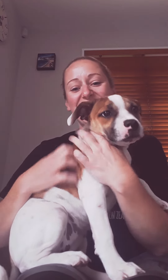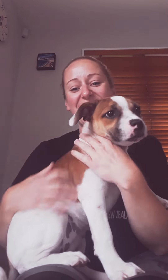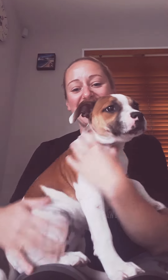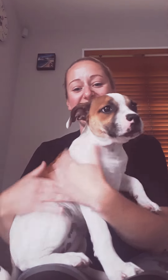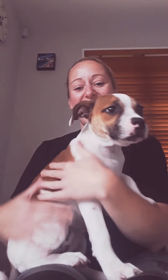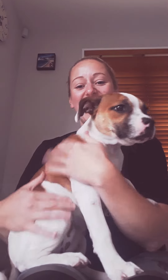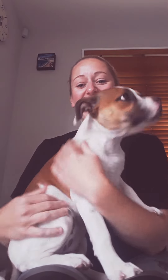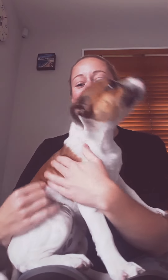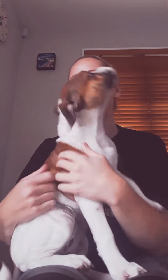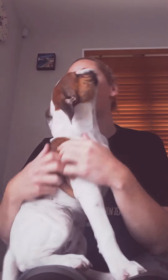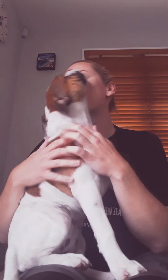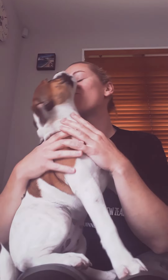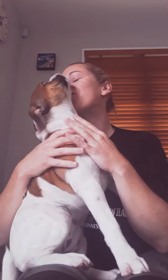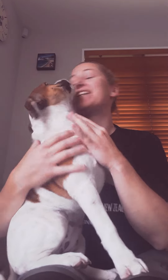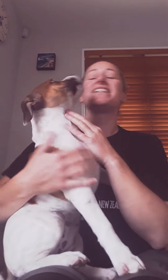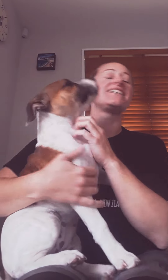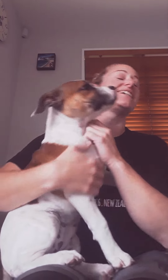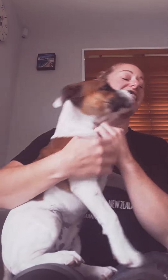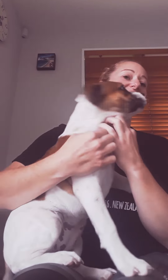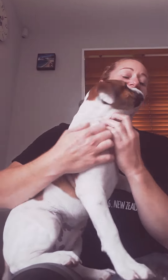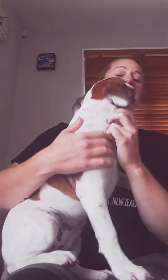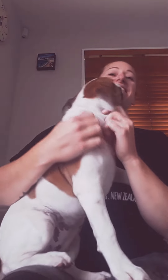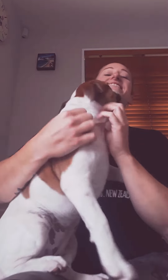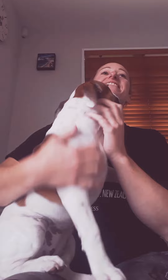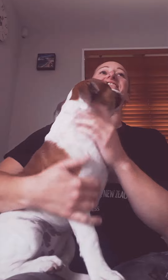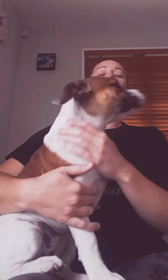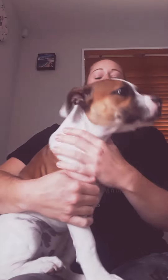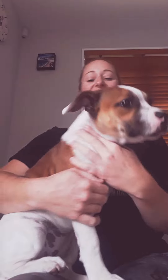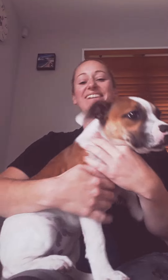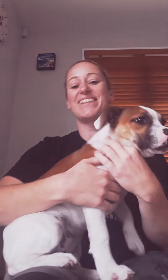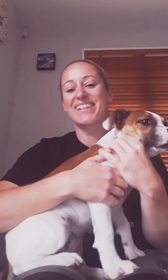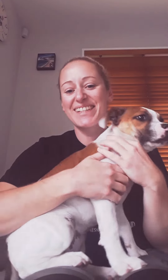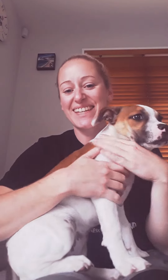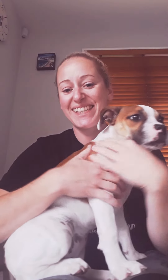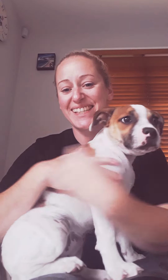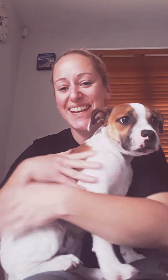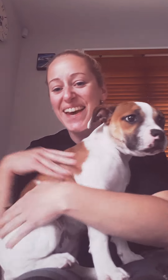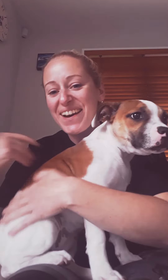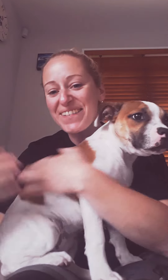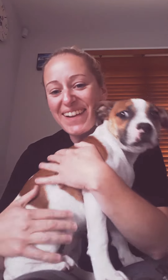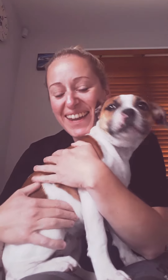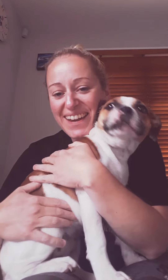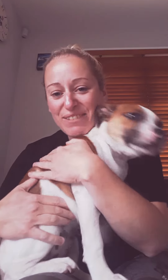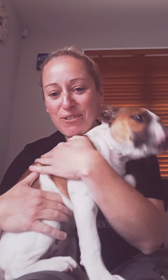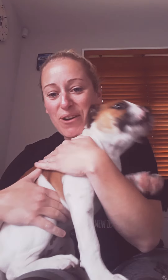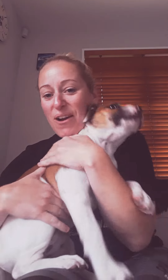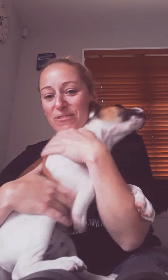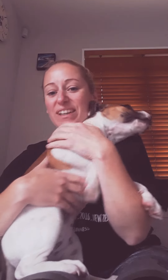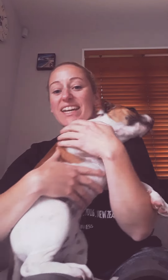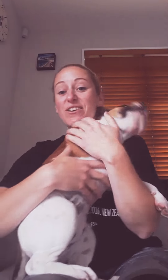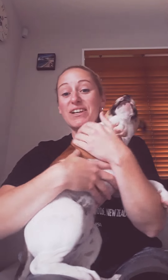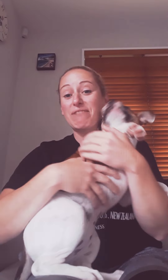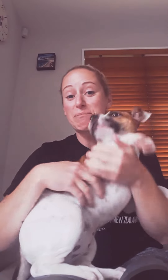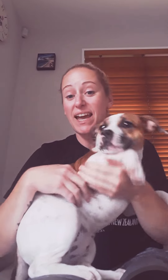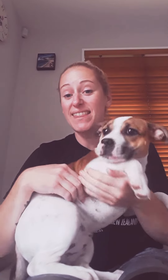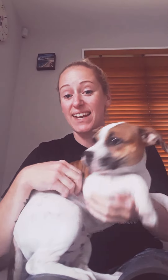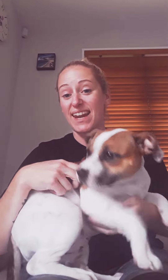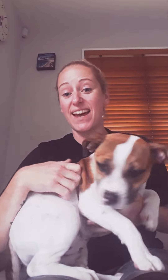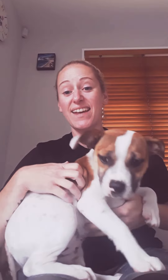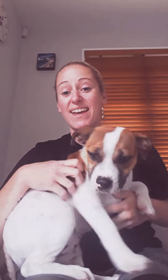Well done. Mwah. Yes. Oh, that was so good. Good kisses. All right, guys. Well, hopefully you can replay that now